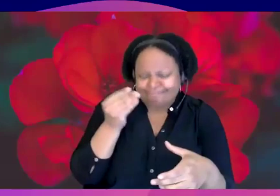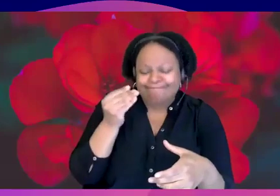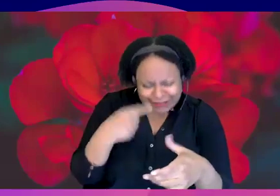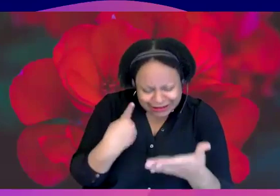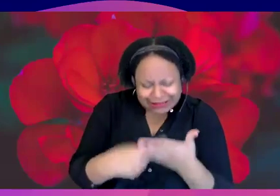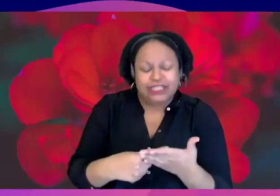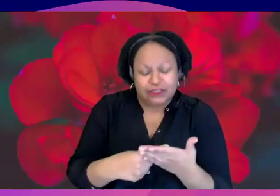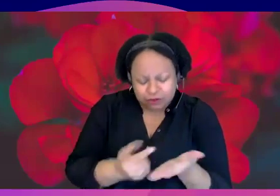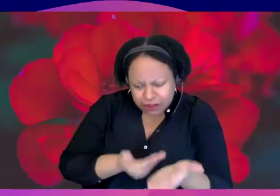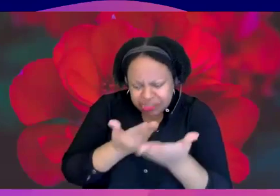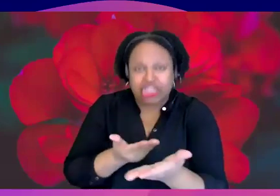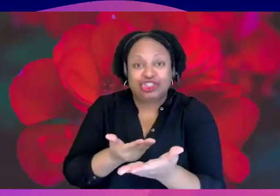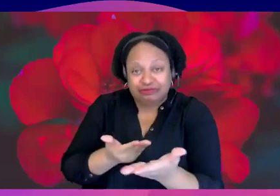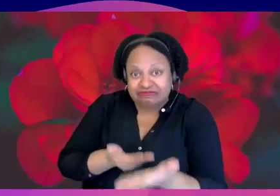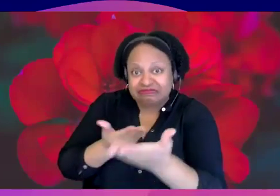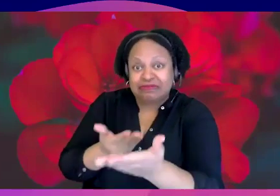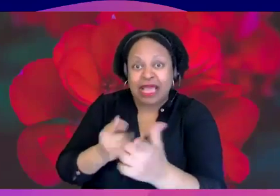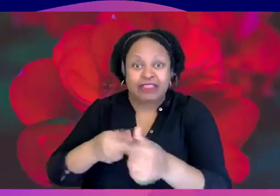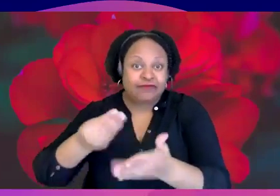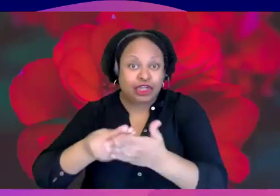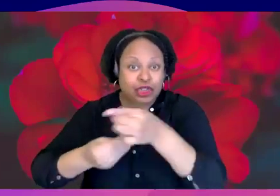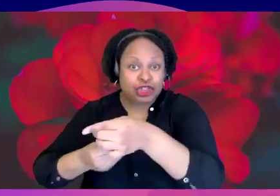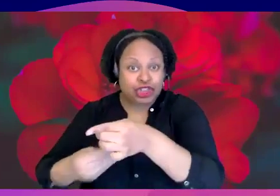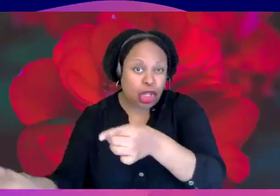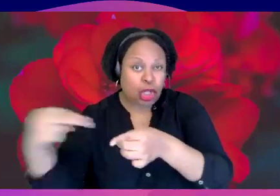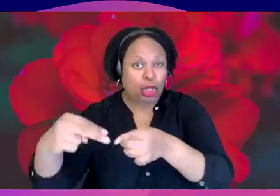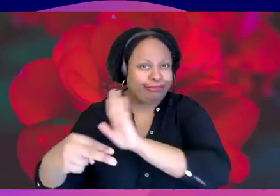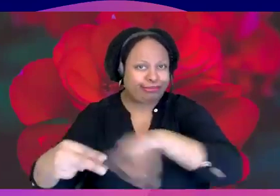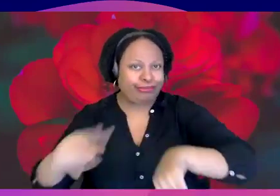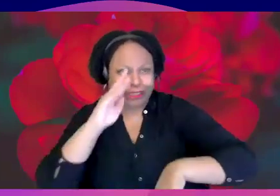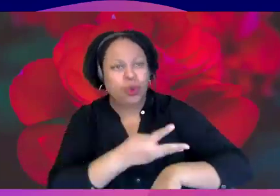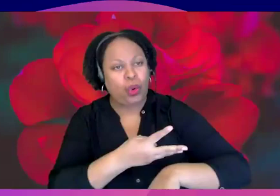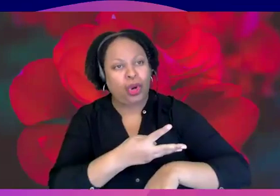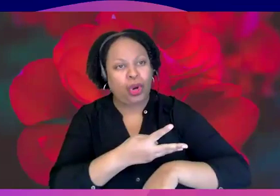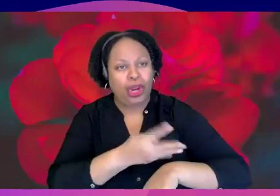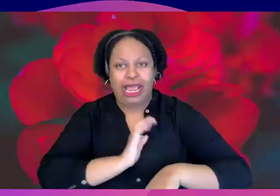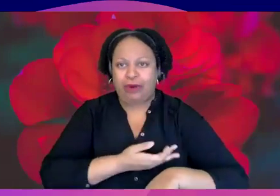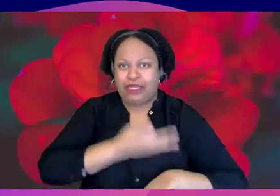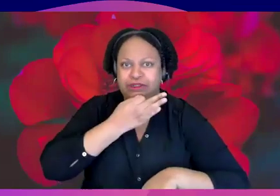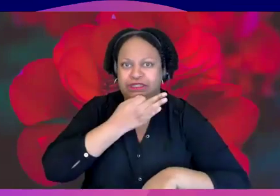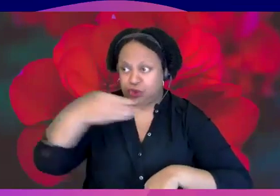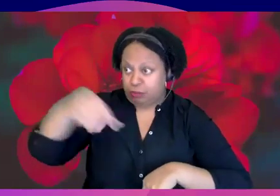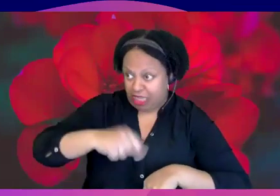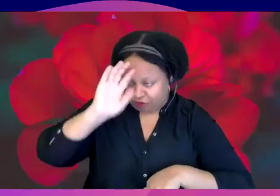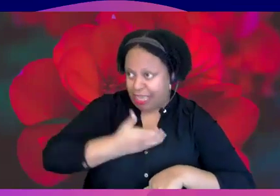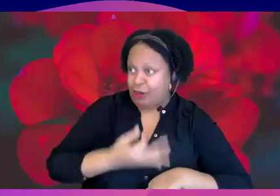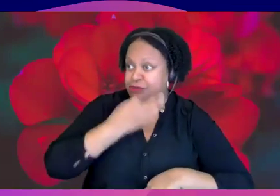recommendations, only then to be gaslit by funders who ignore the expertise that they had commissioned in the first place.